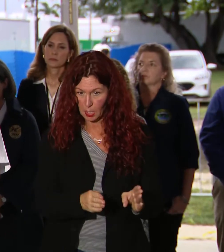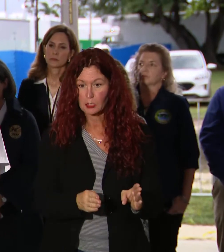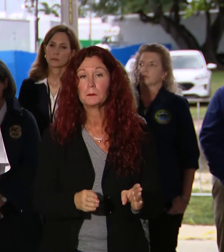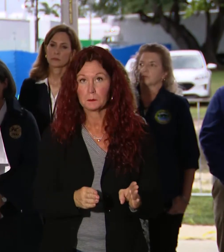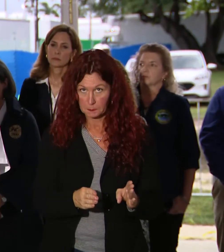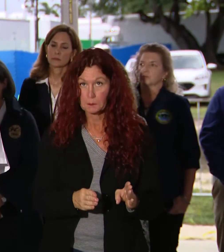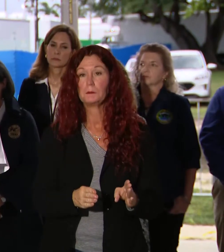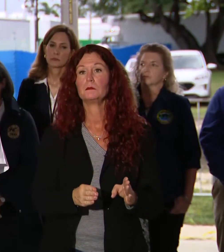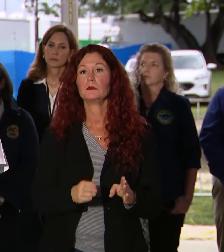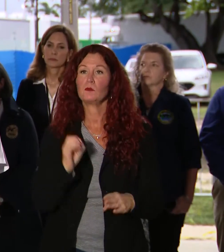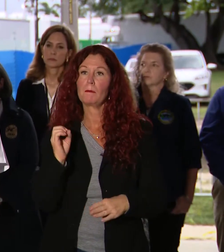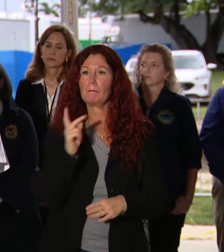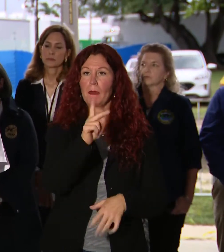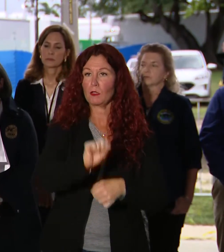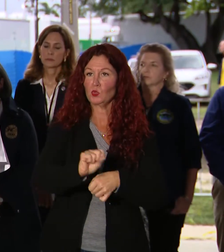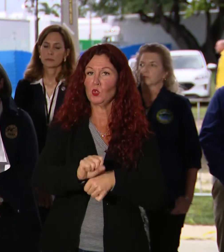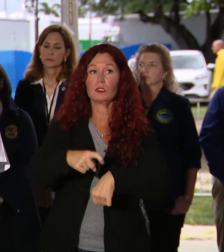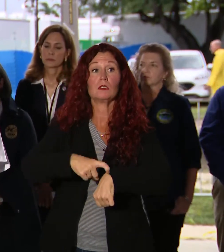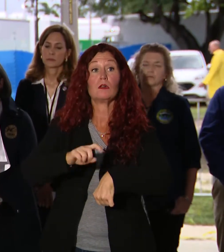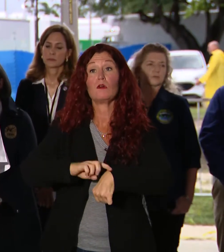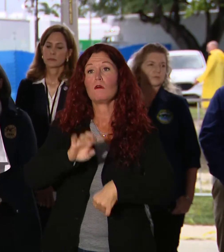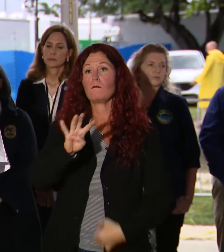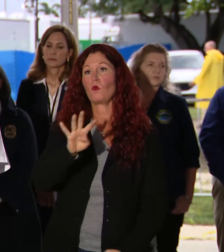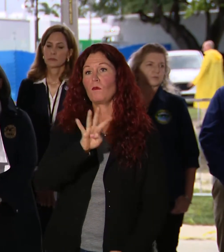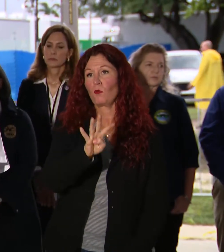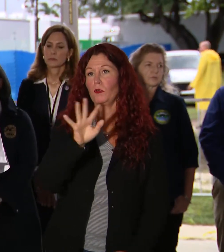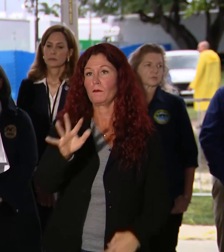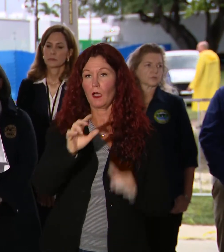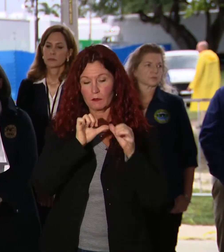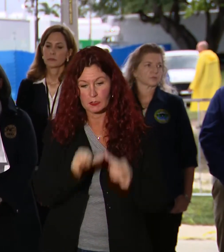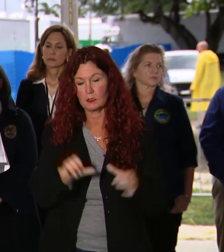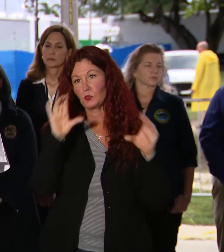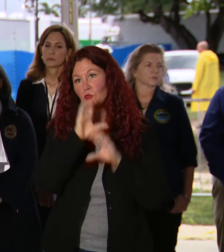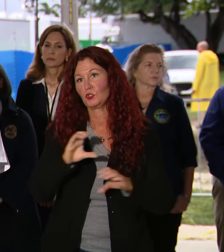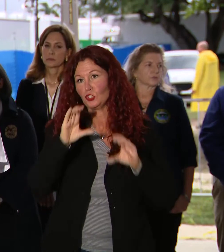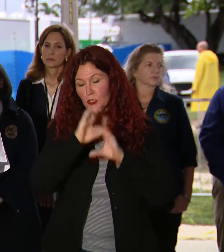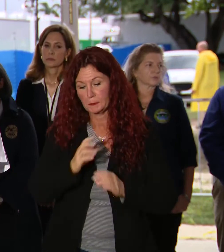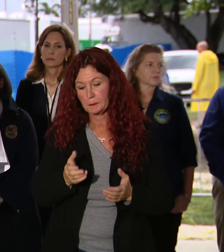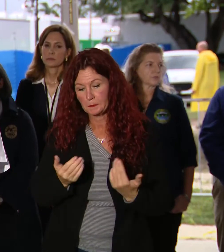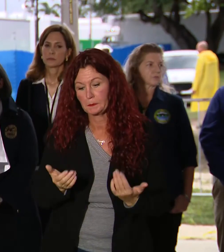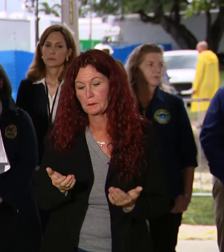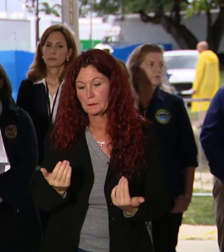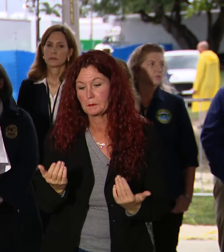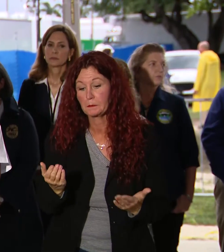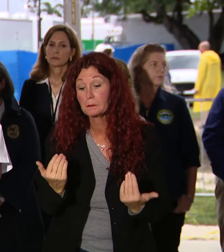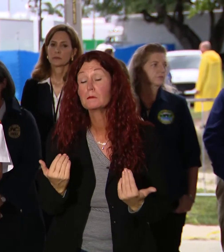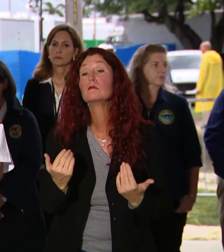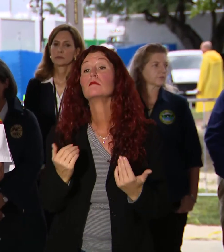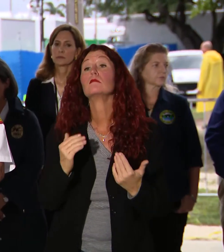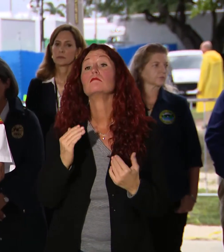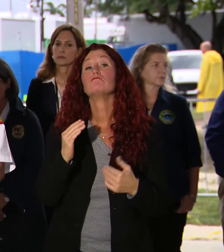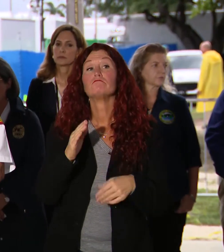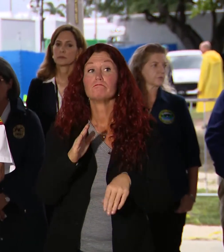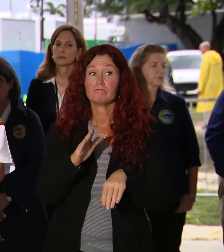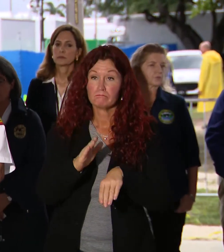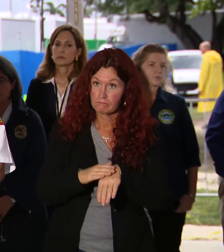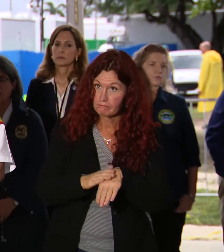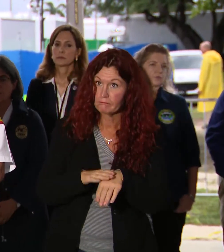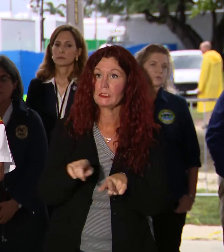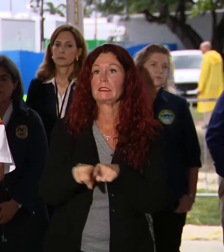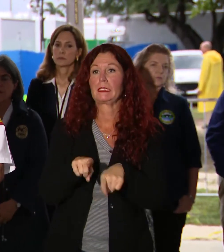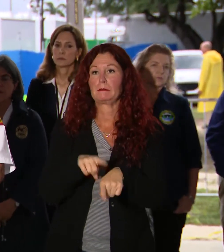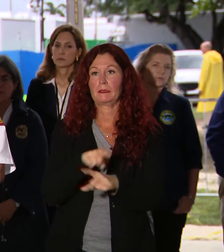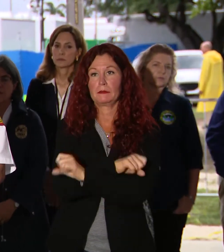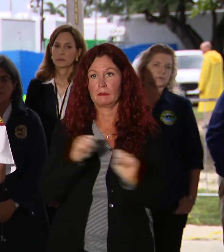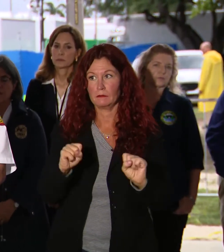at 4:45. The operations have resumed with safety mitigation measures in place to maintain the safety